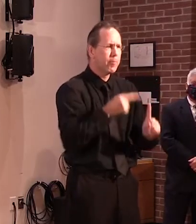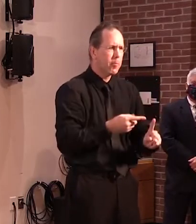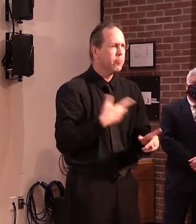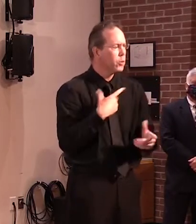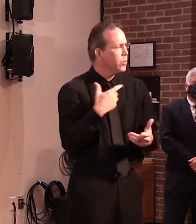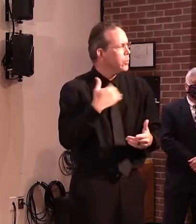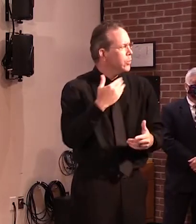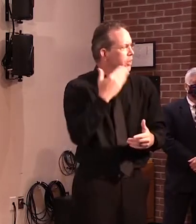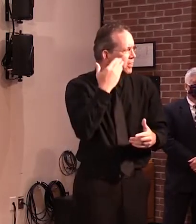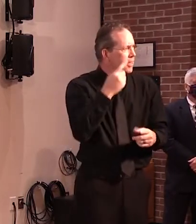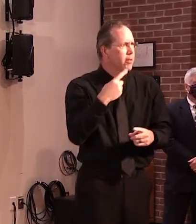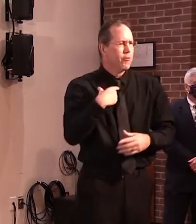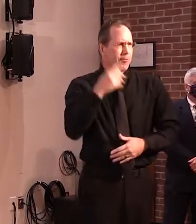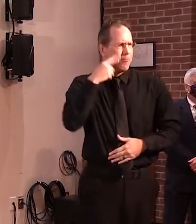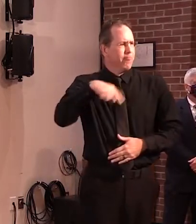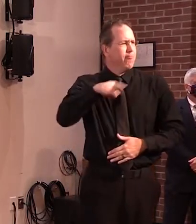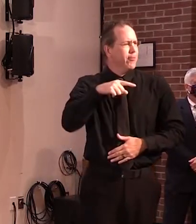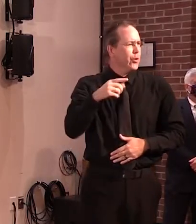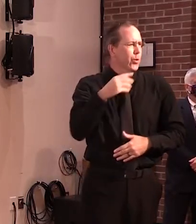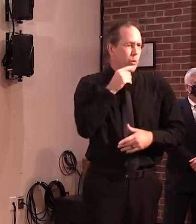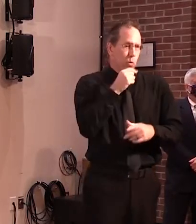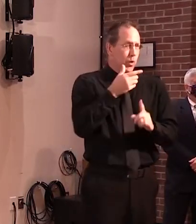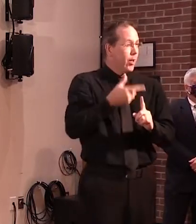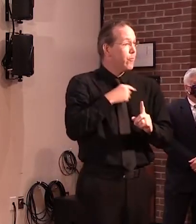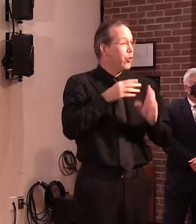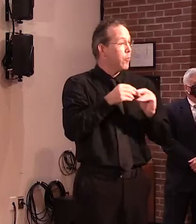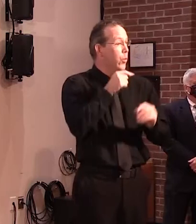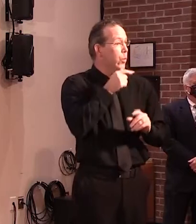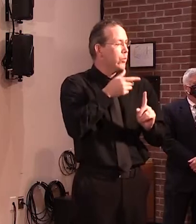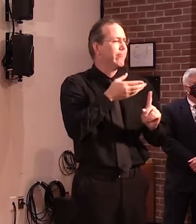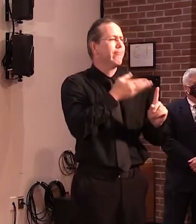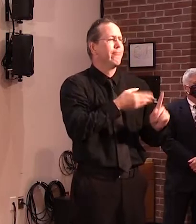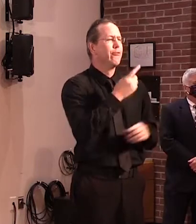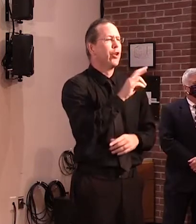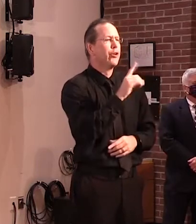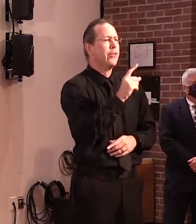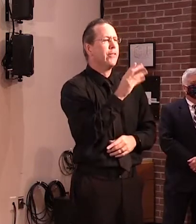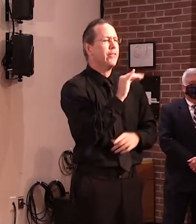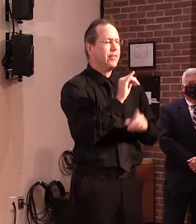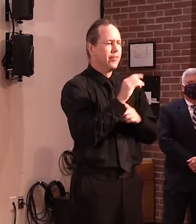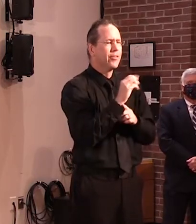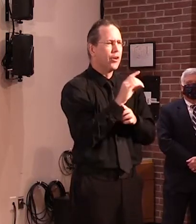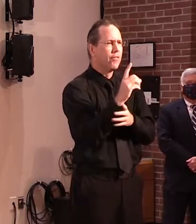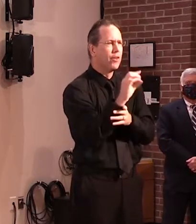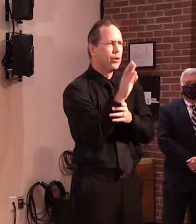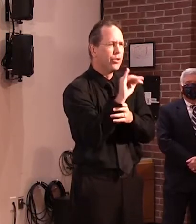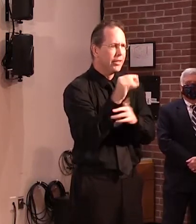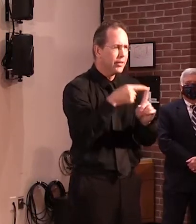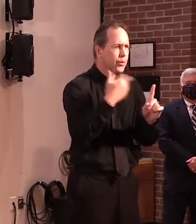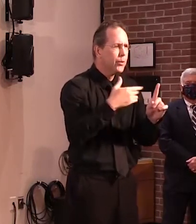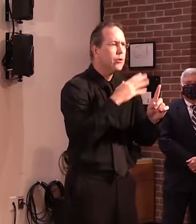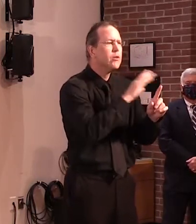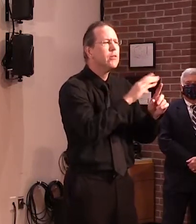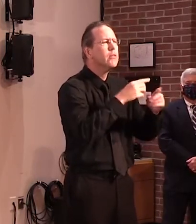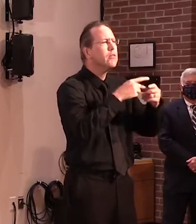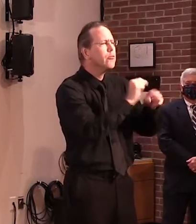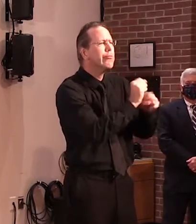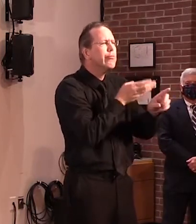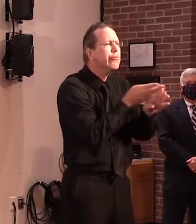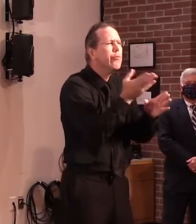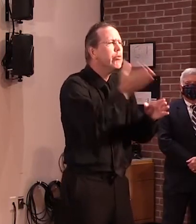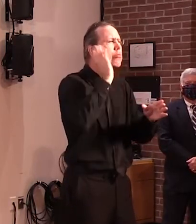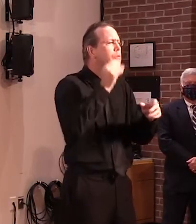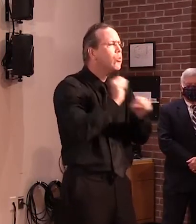one anyway. Dr. Fauci is the director of the National Institute of Allergy and Infectious Disease, where he's led